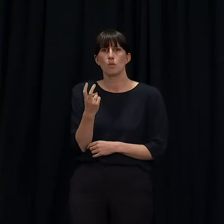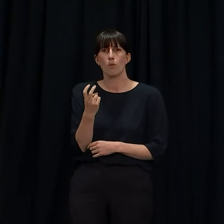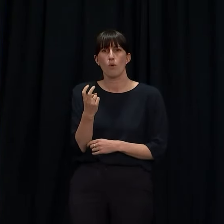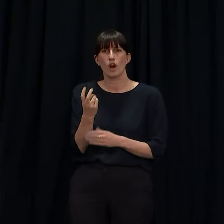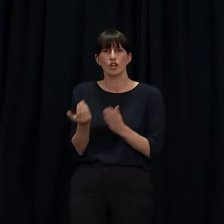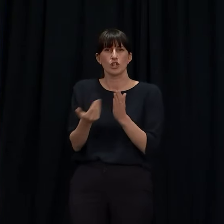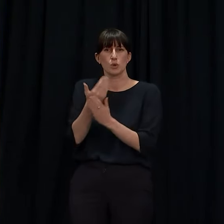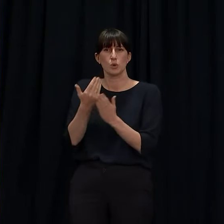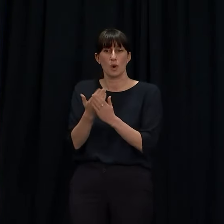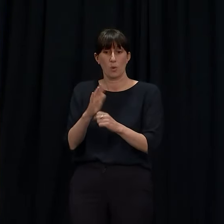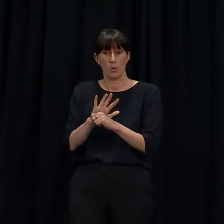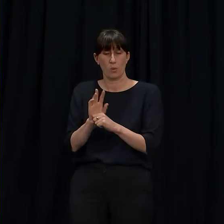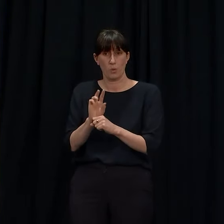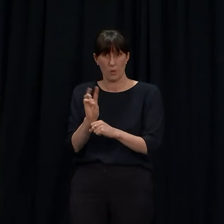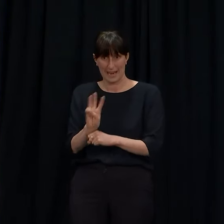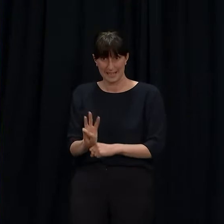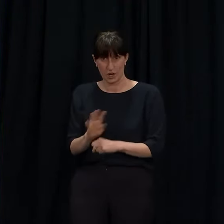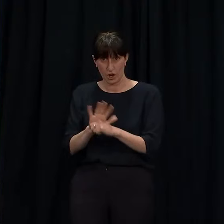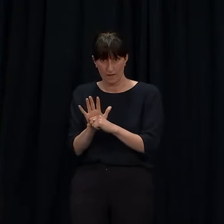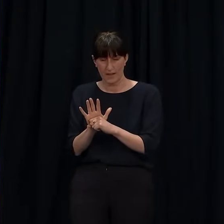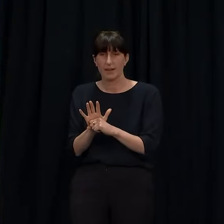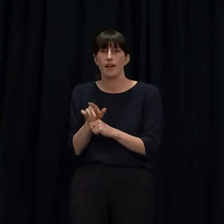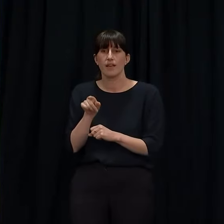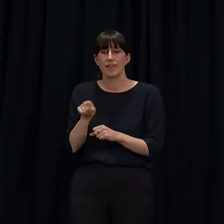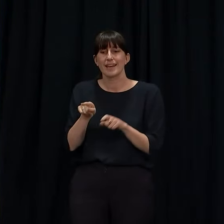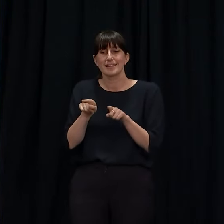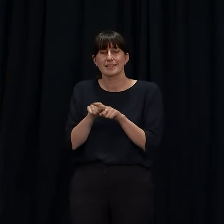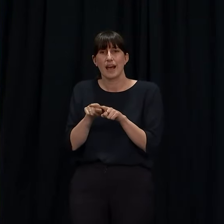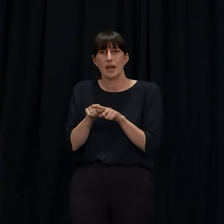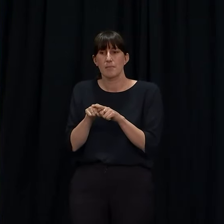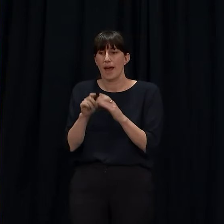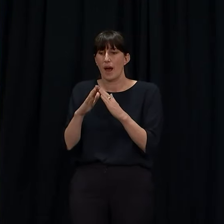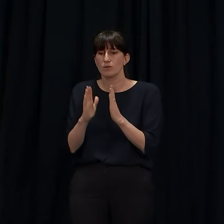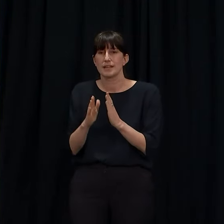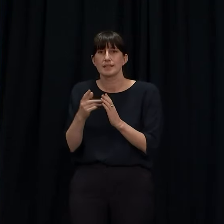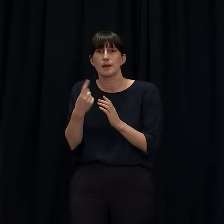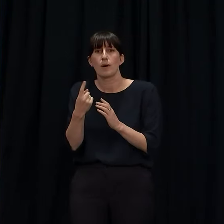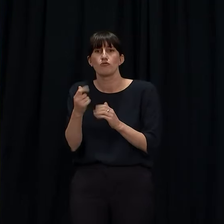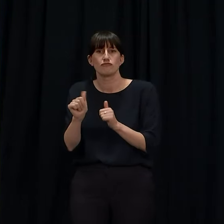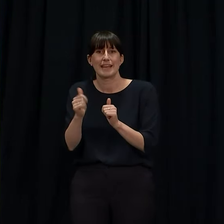household contacts and have been in isolation throughout their infectious period.